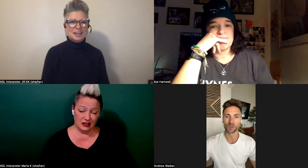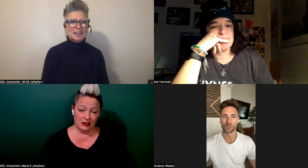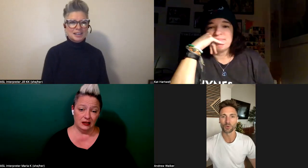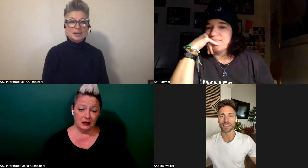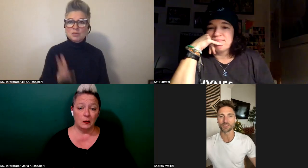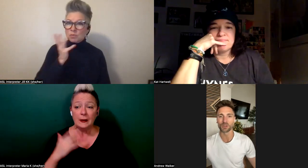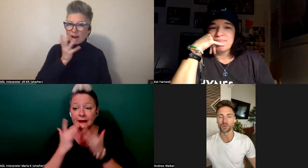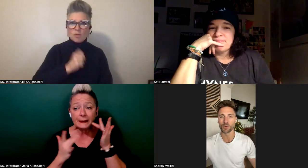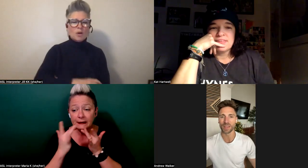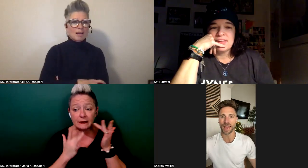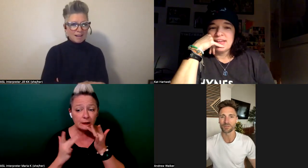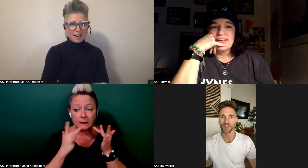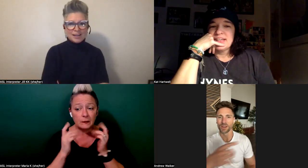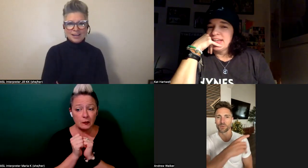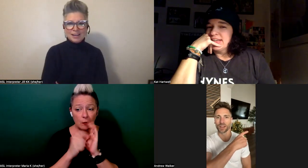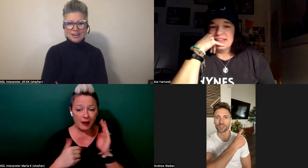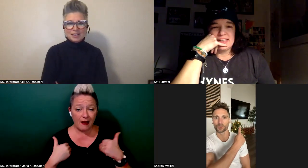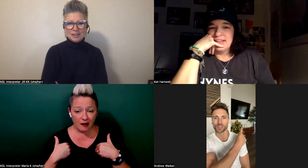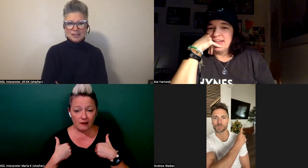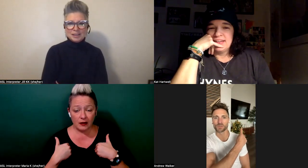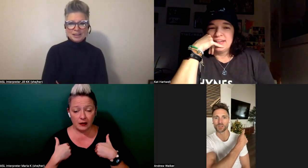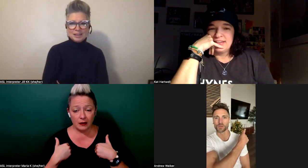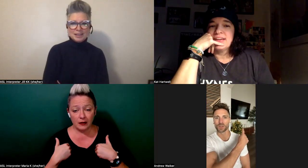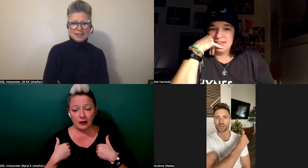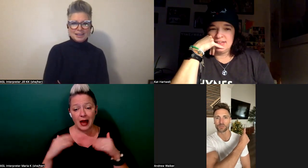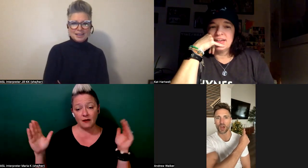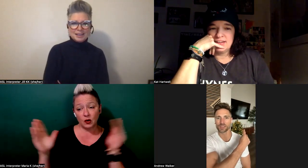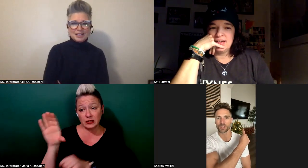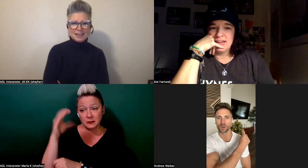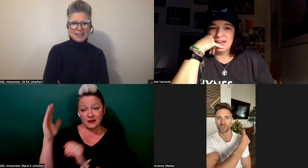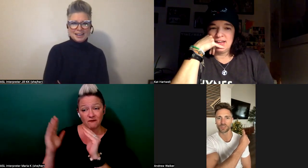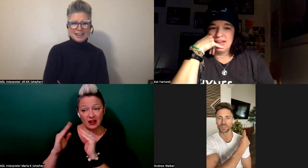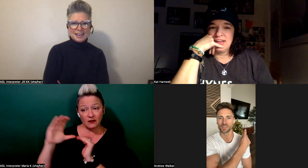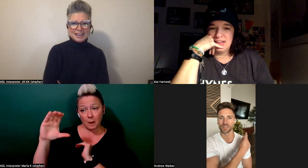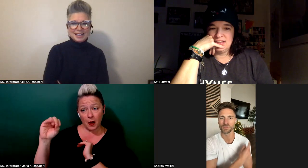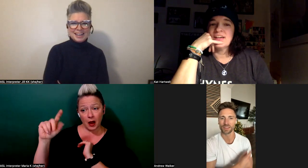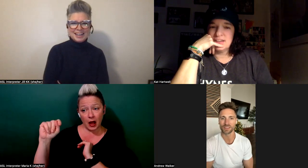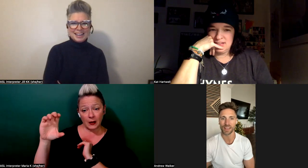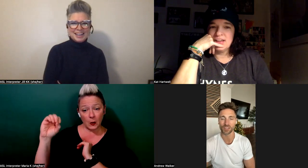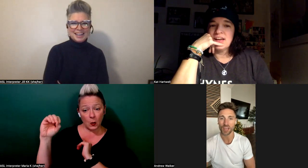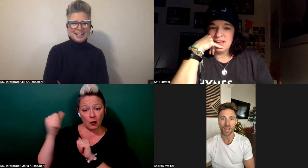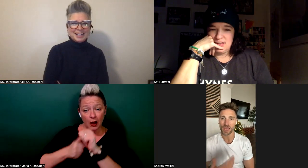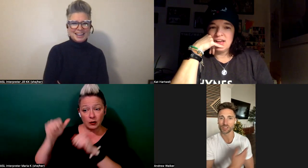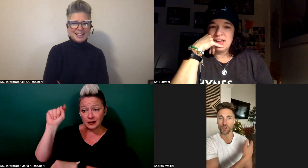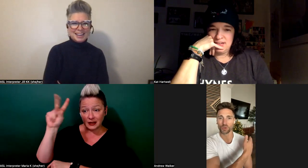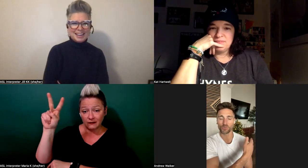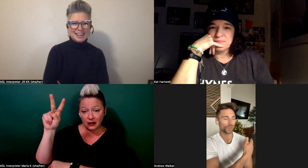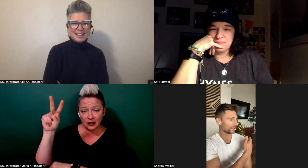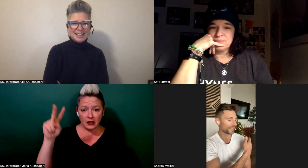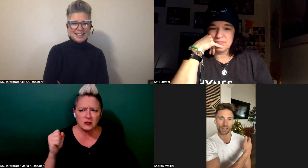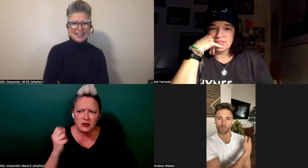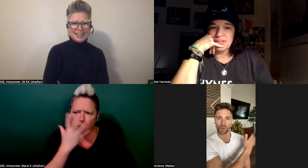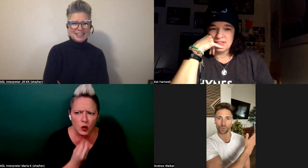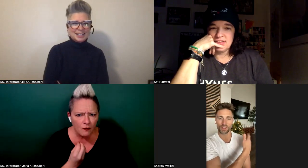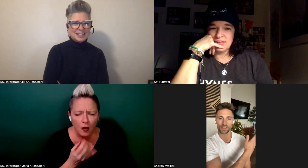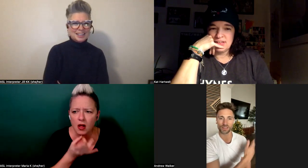making do with what we have. We got a little Christmas village over here from Costco underneath the TV. It's so beautiful. It